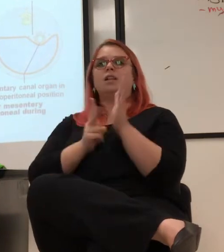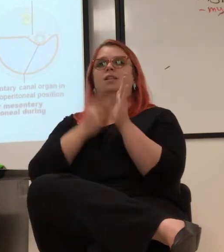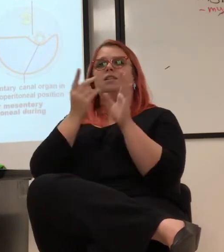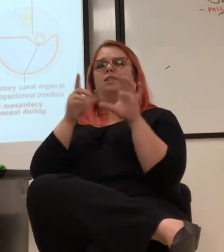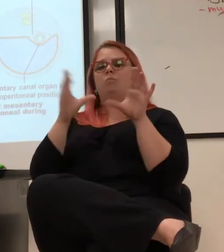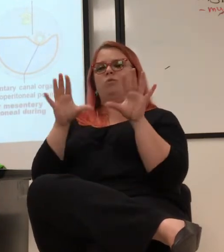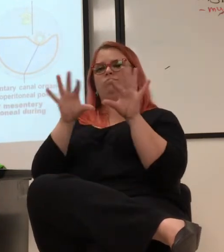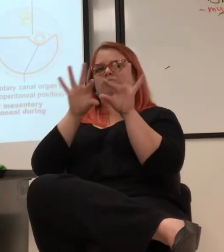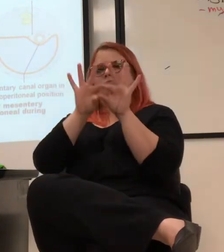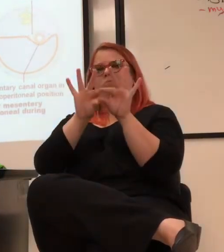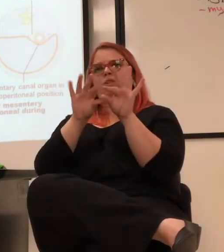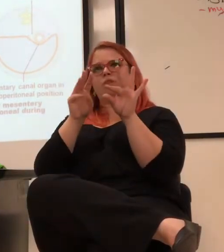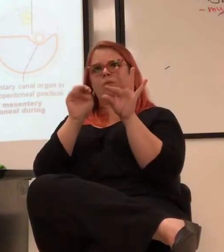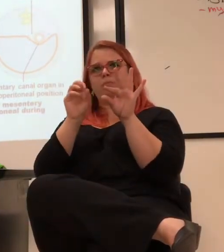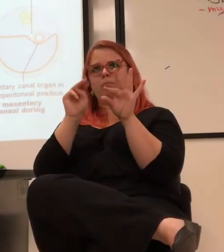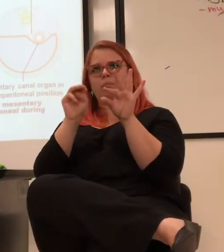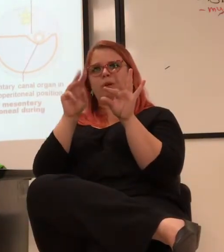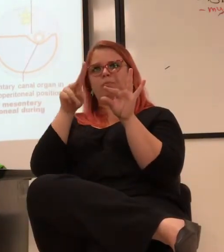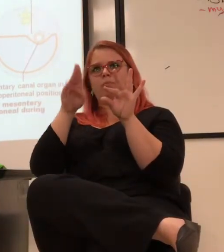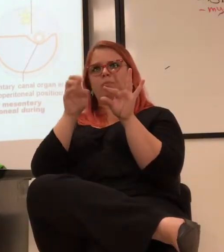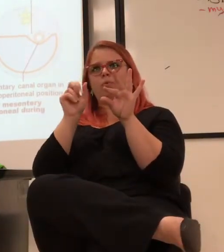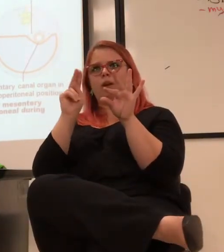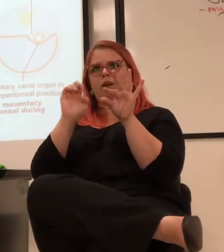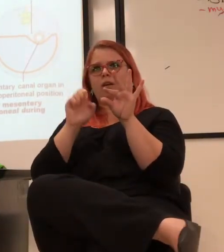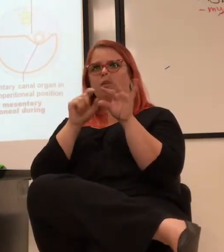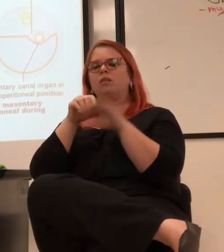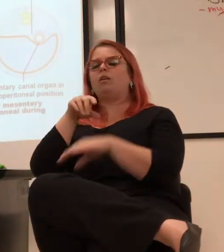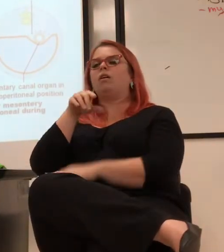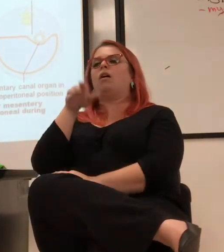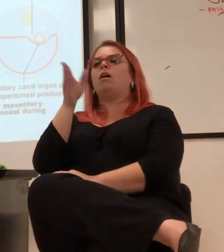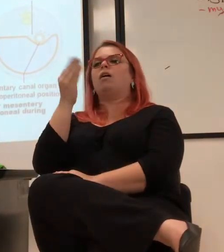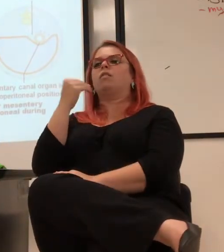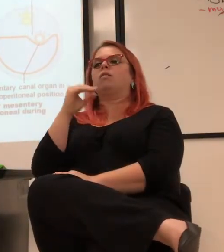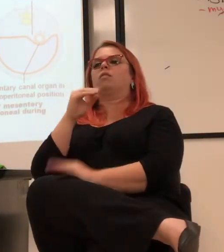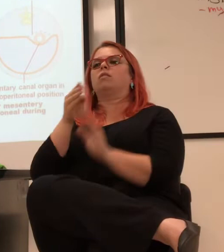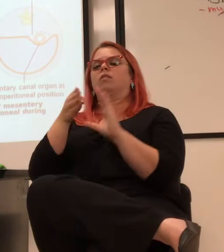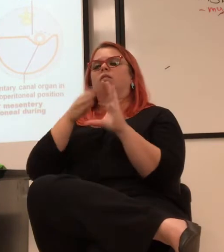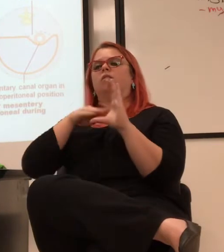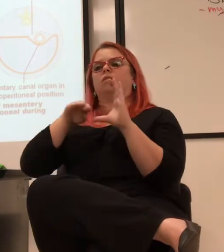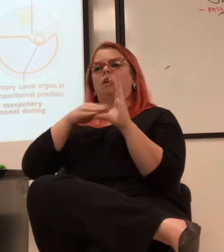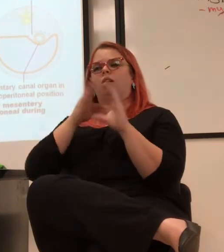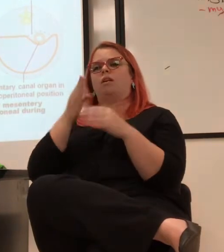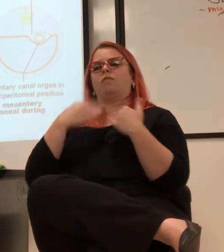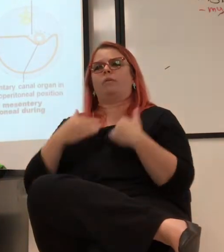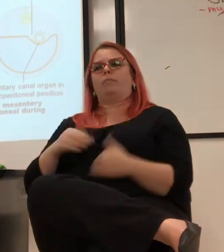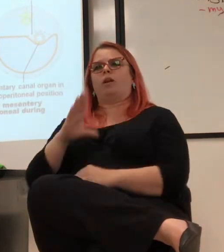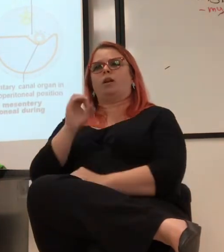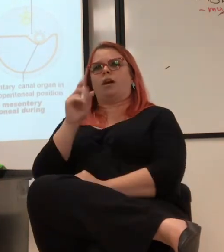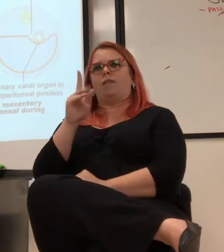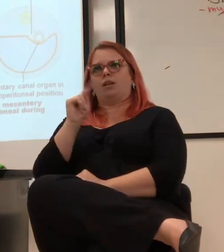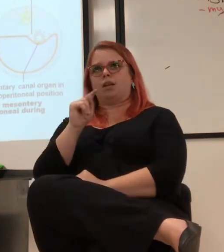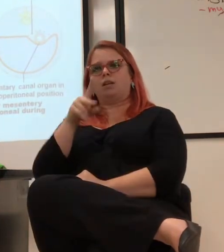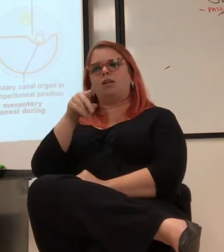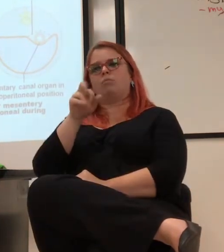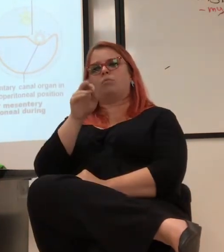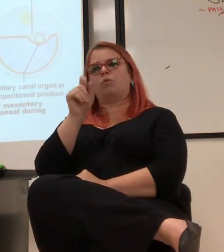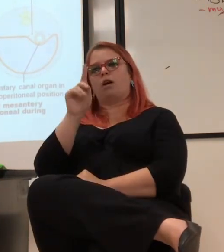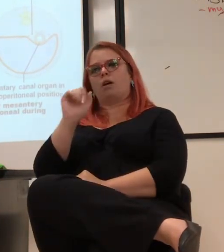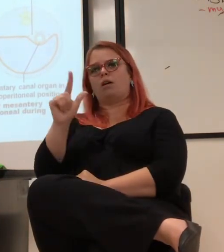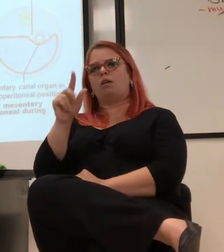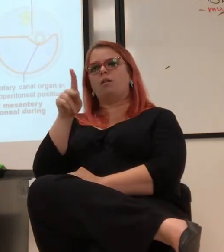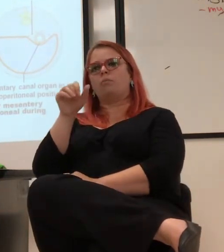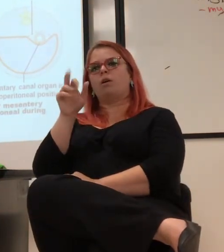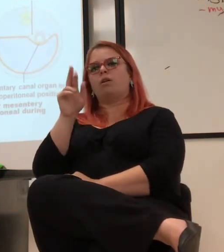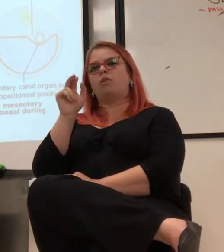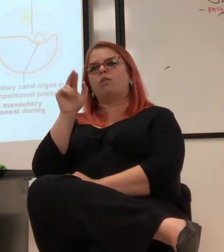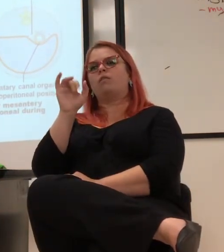mesentery. And then the lining of the body cavity, parietal peritoneum. The peritoneum on the organ,